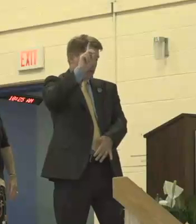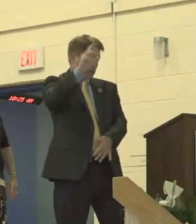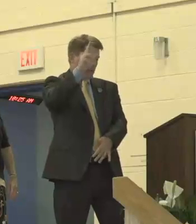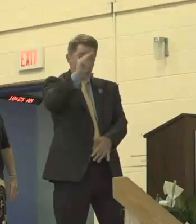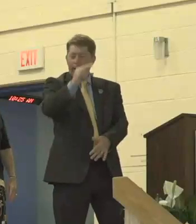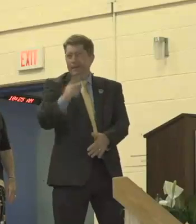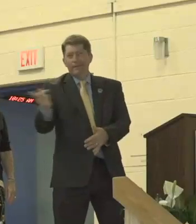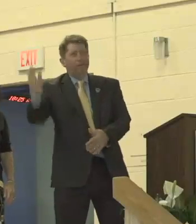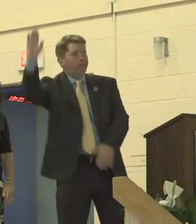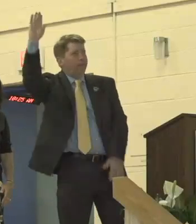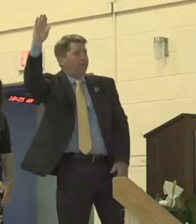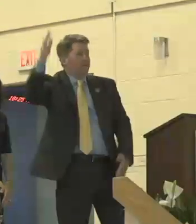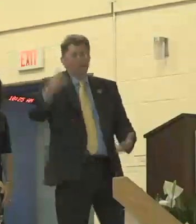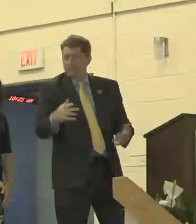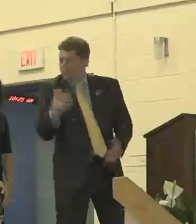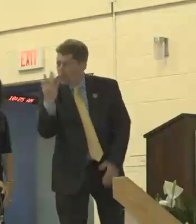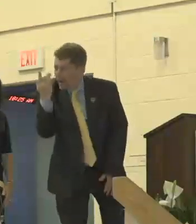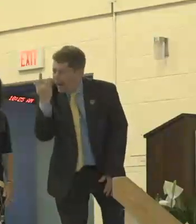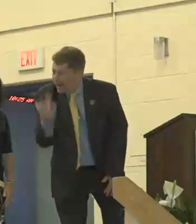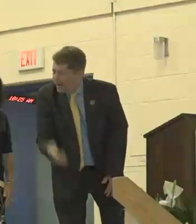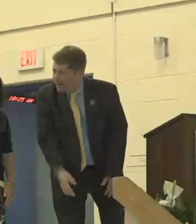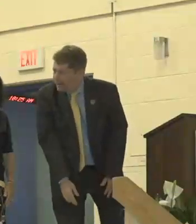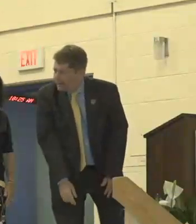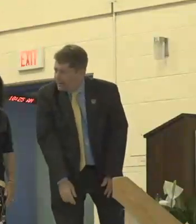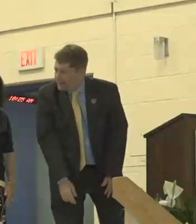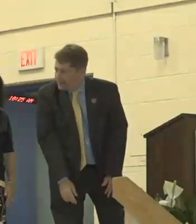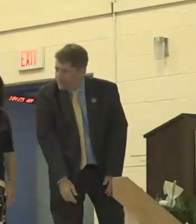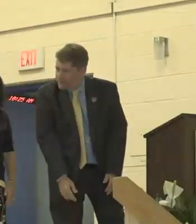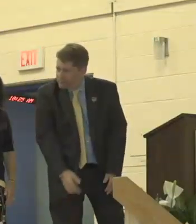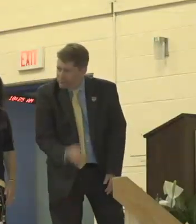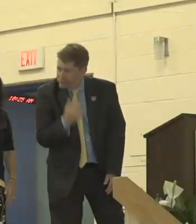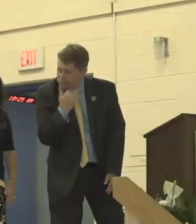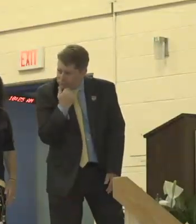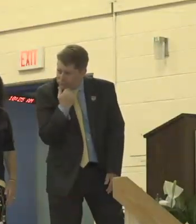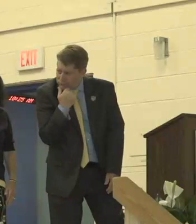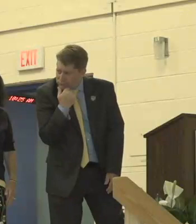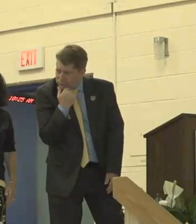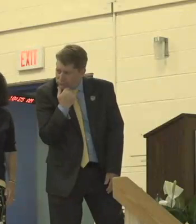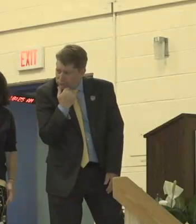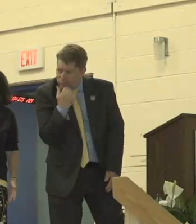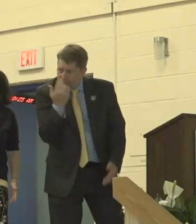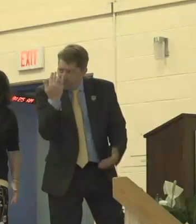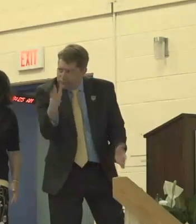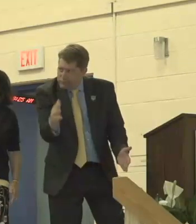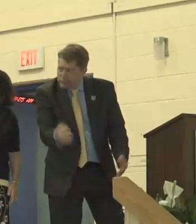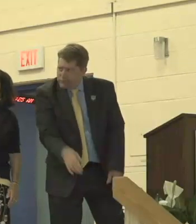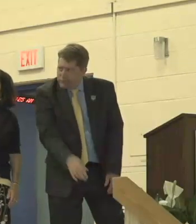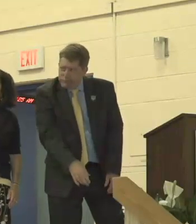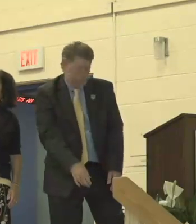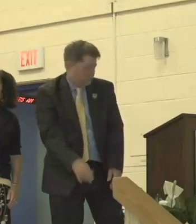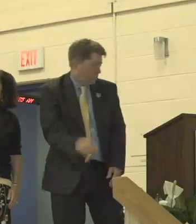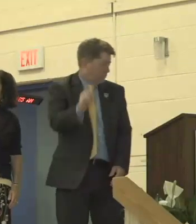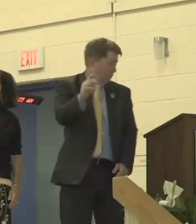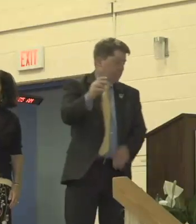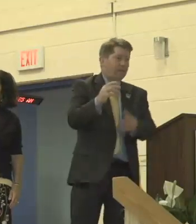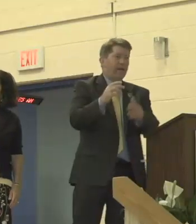to Aiden Duran. Why? You just raised your hand. So why do you think you get an award? You don't